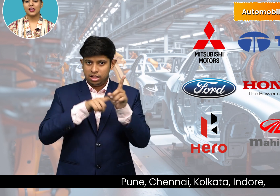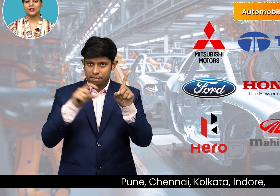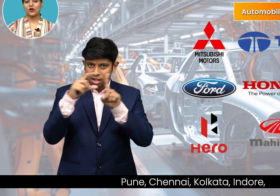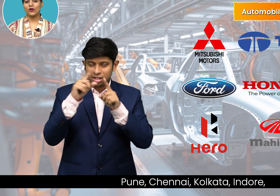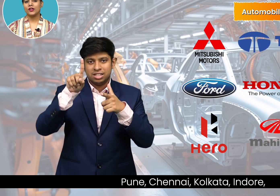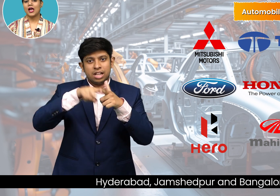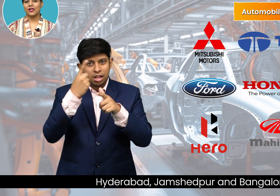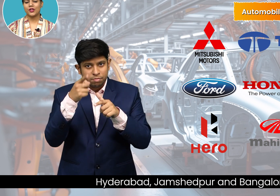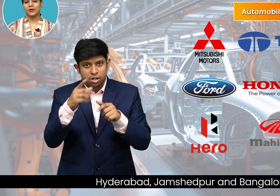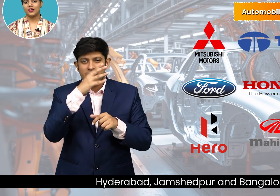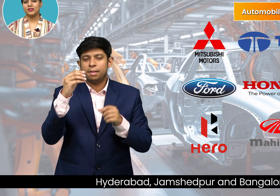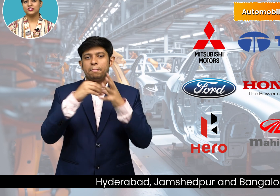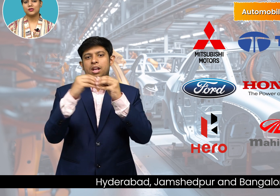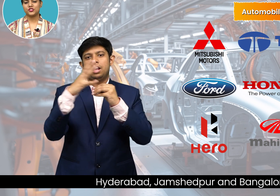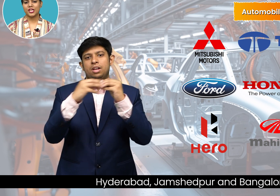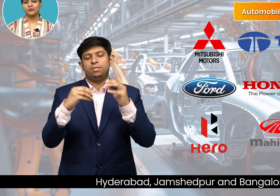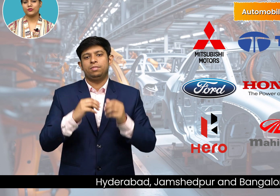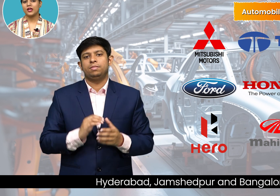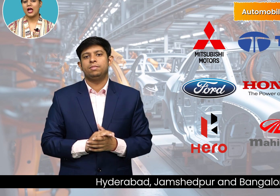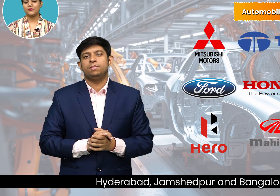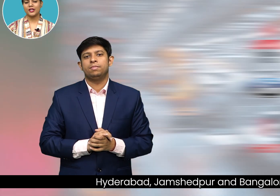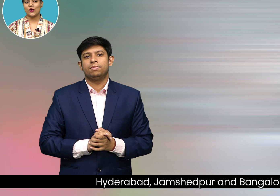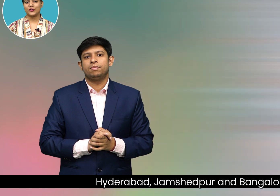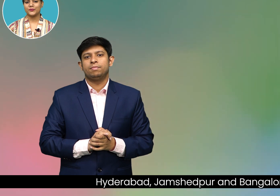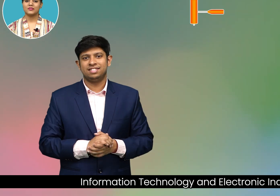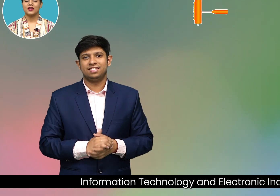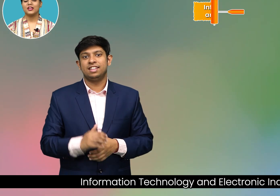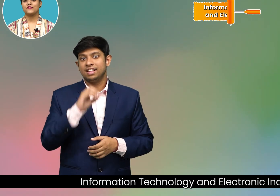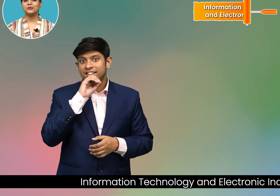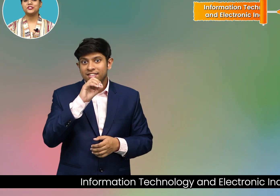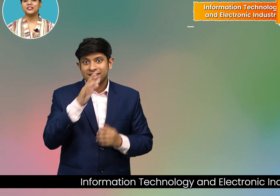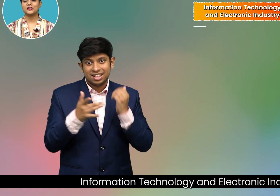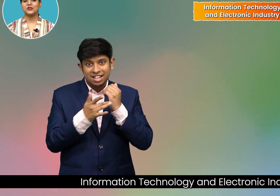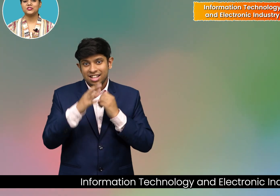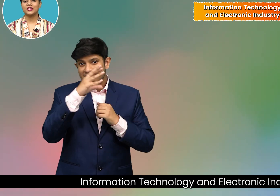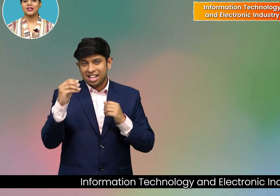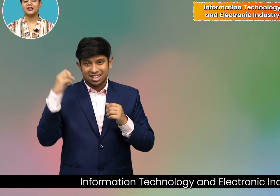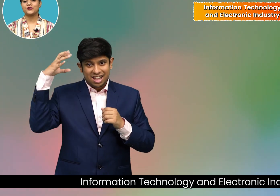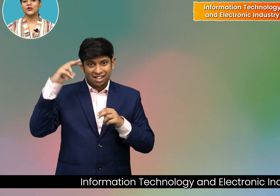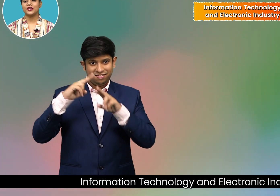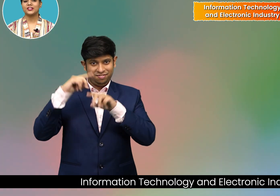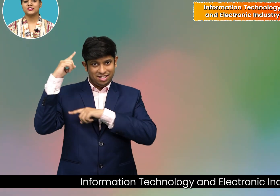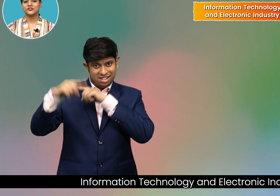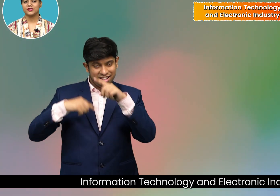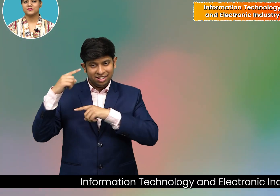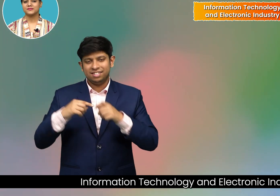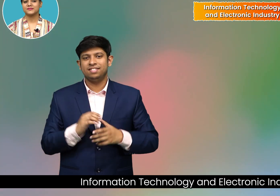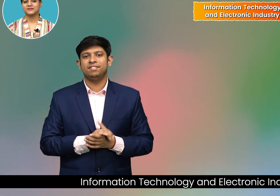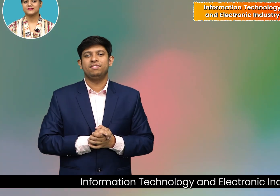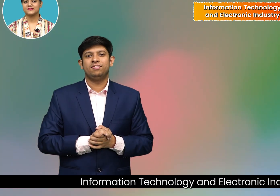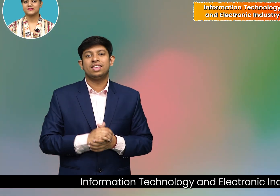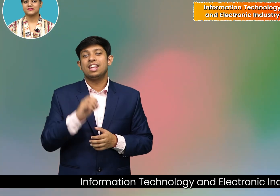Kolkata, Indore, Hyderabad, Jamshedpur and Bangalore. Information technology and electronic industry.